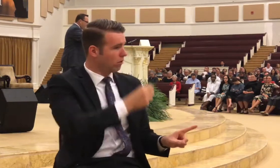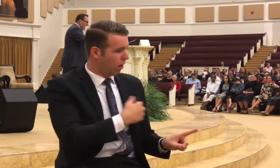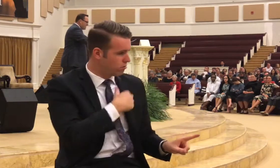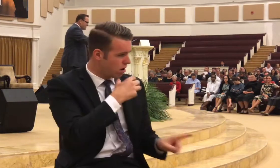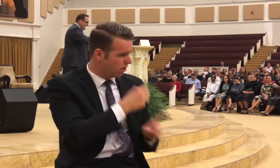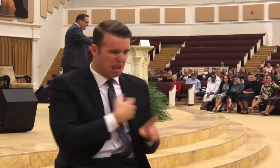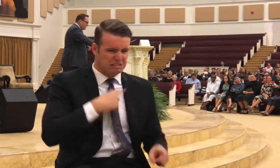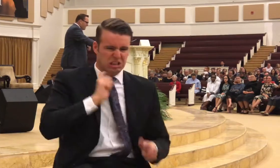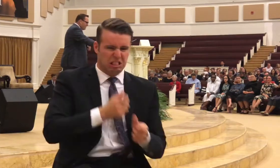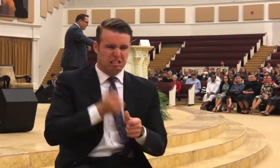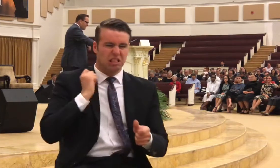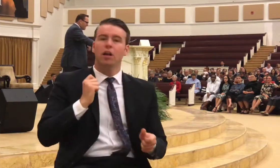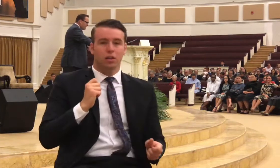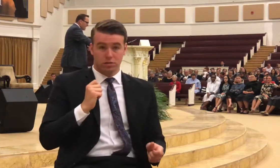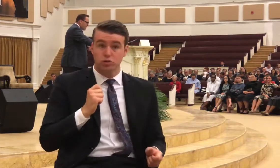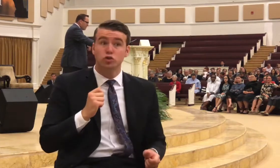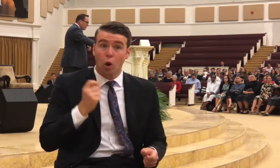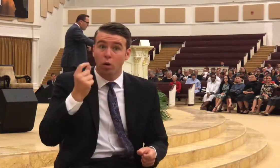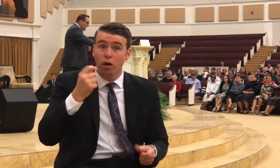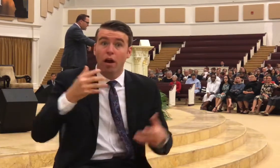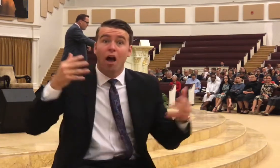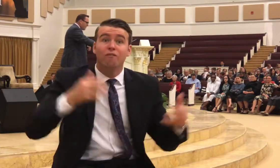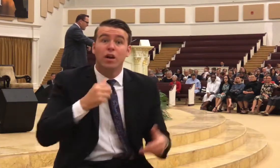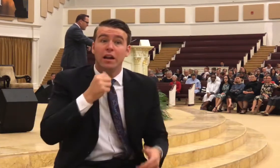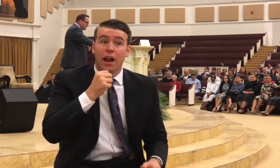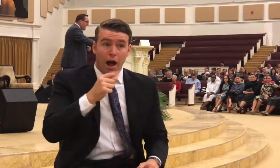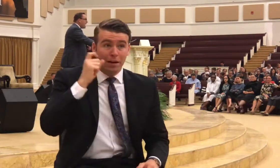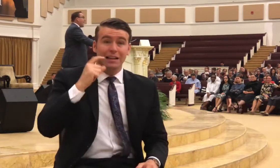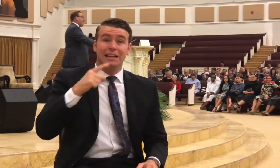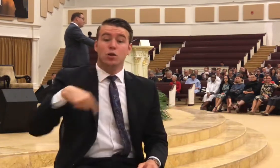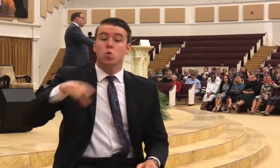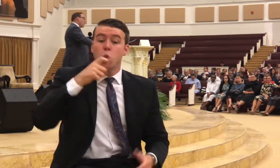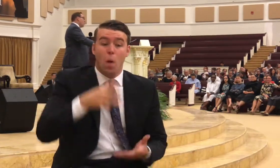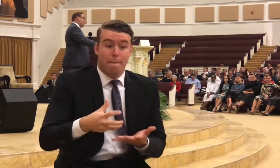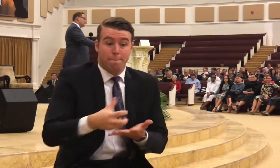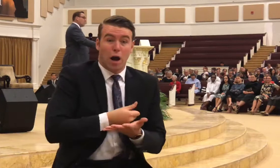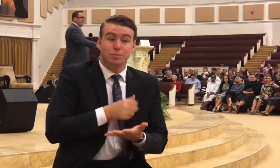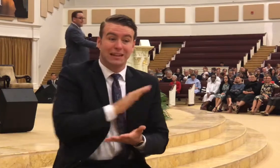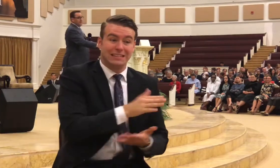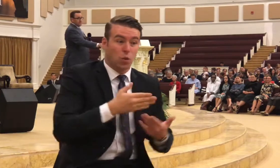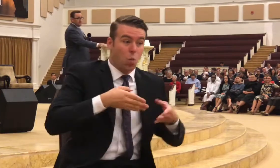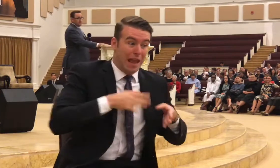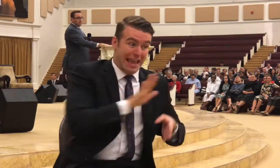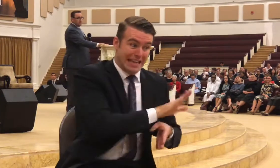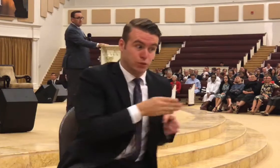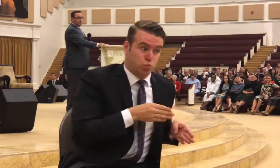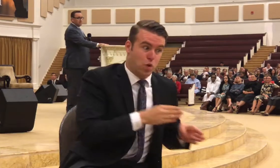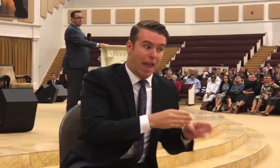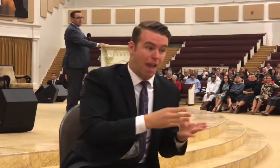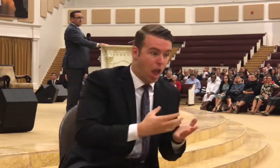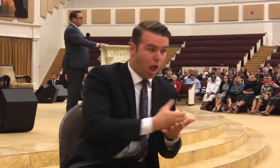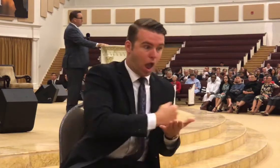Fret not thyself, verse 7, because of him who prospereth in his way. And you know what his way is.